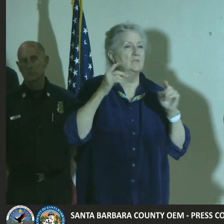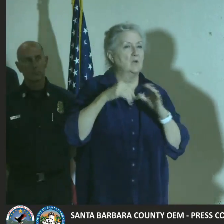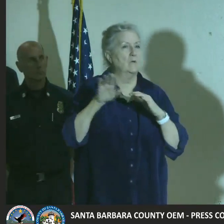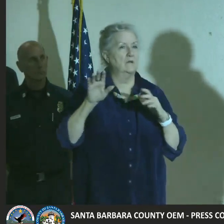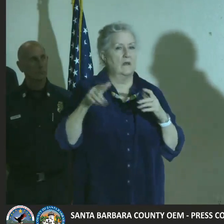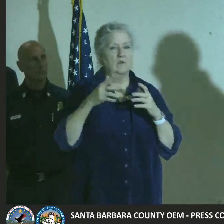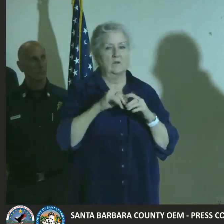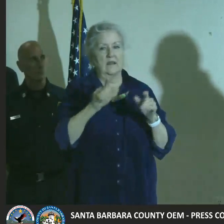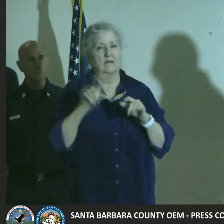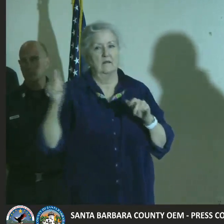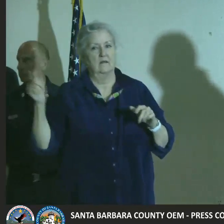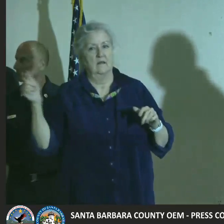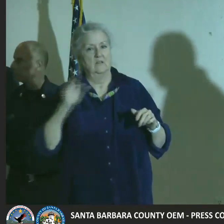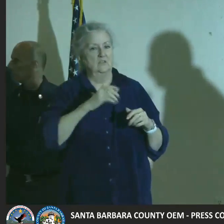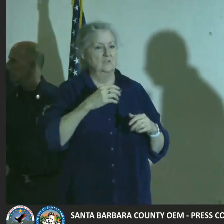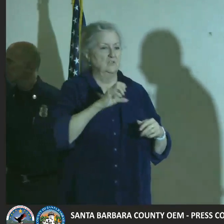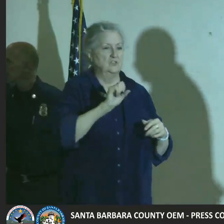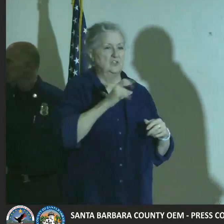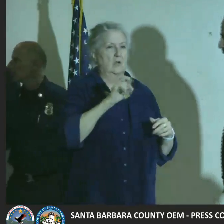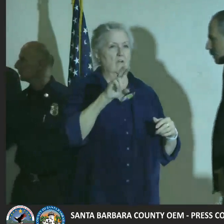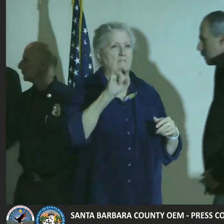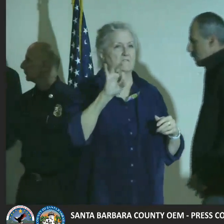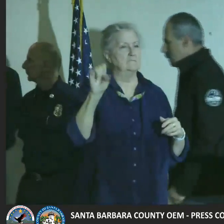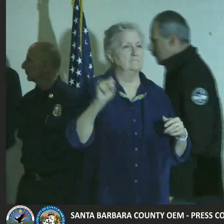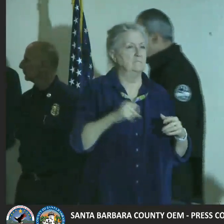I'm going to pass that off to the sheriff if I could.